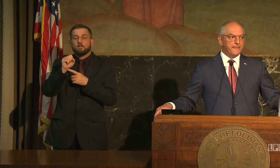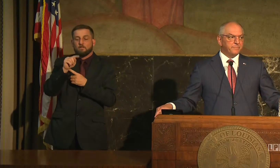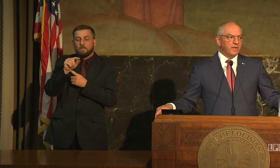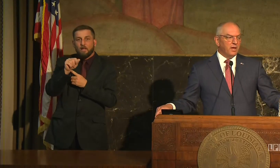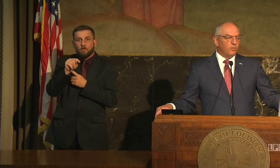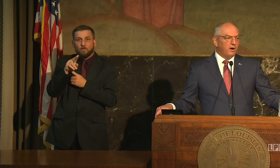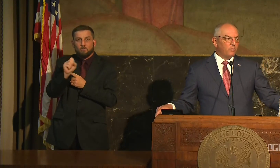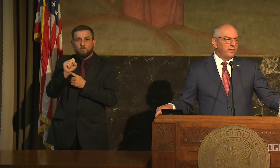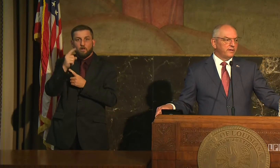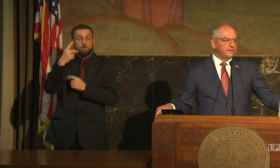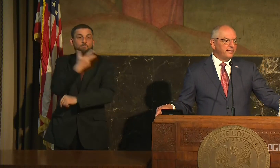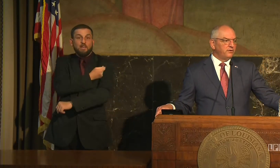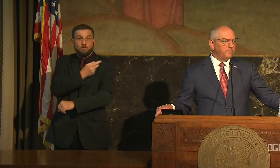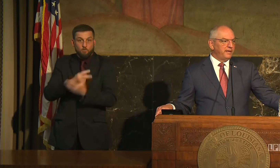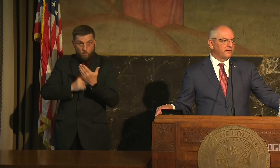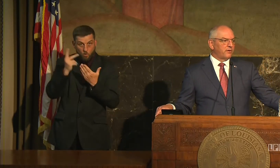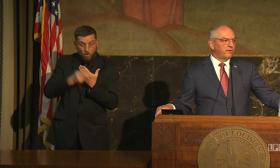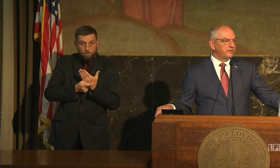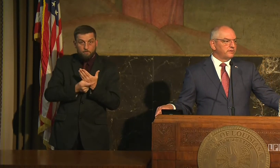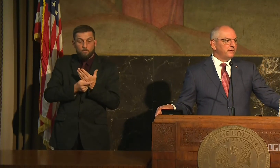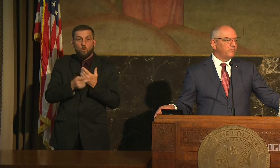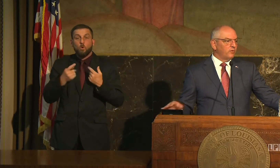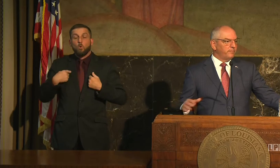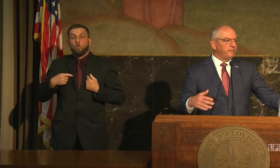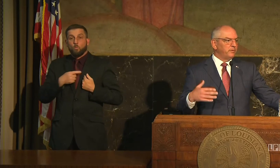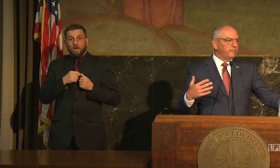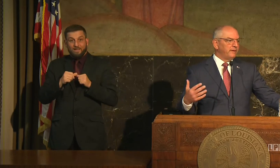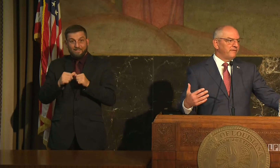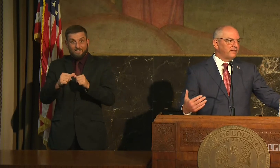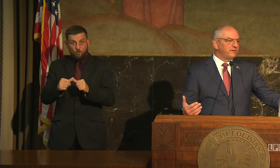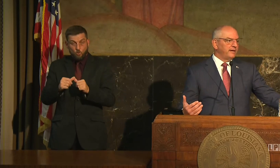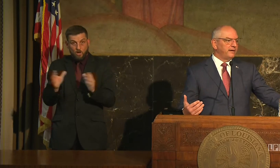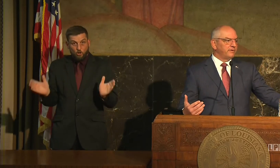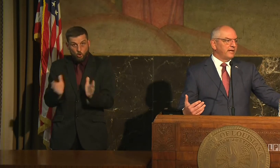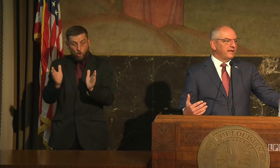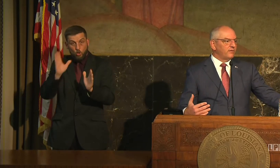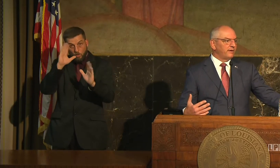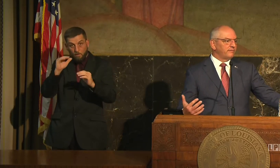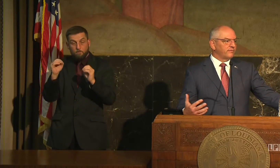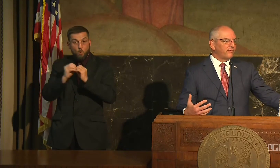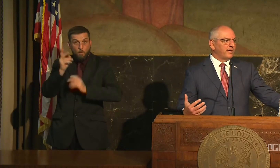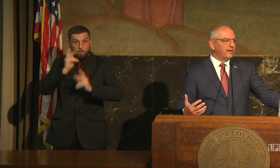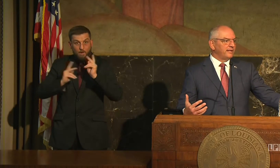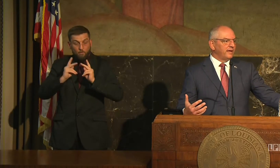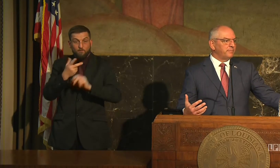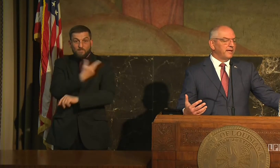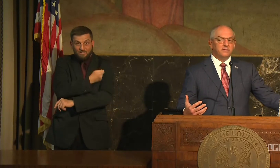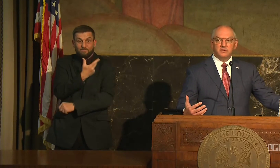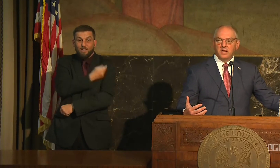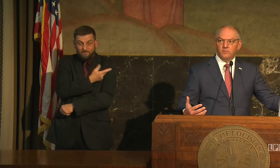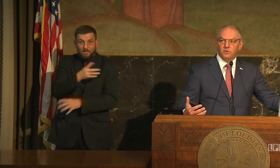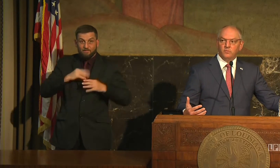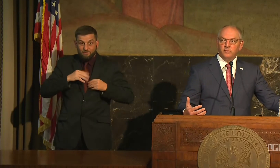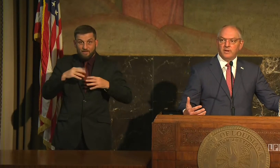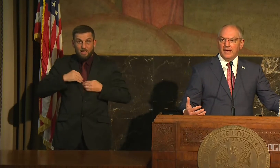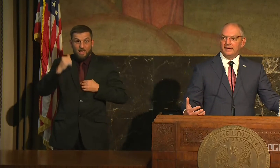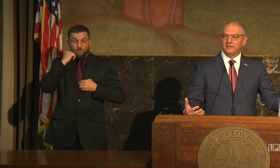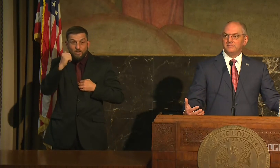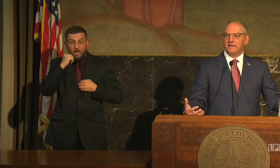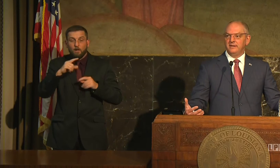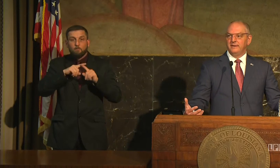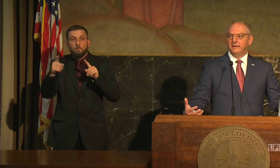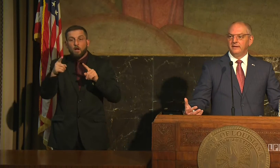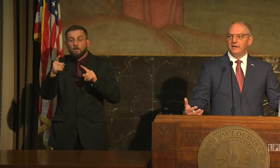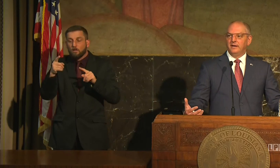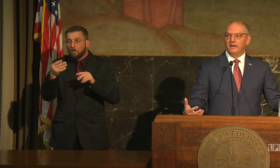program. And while we continue to be encouraged, more people are being vaccinated every day. Quite frankly, the uptake is not what we would like